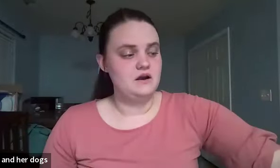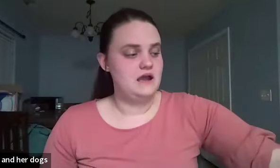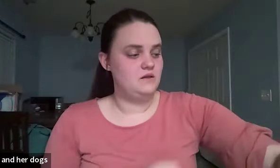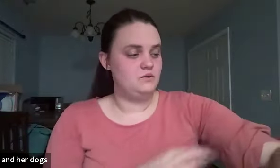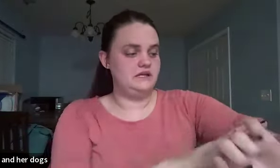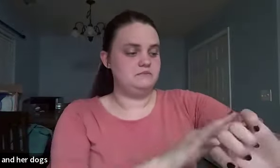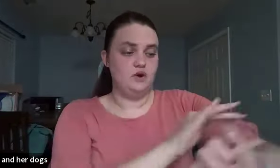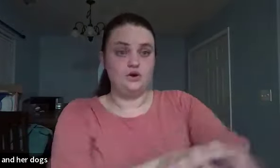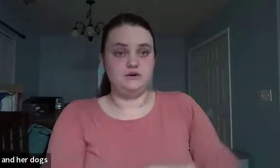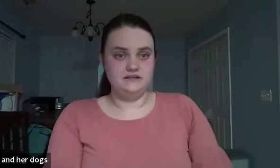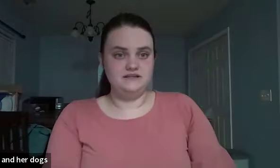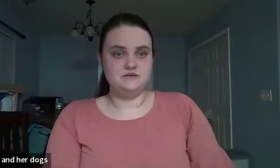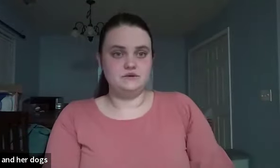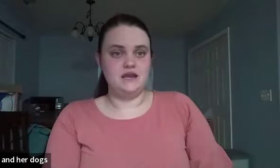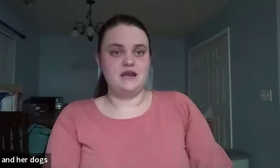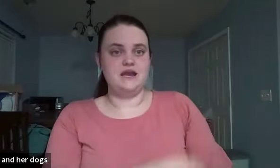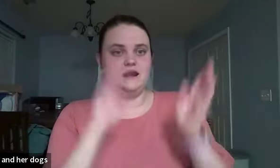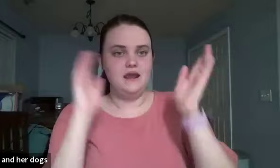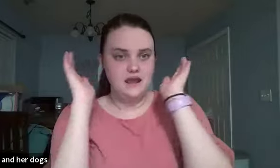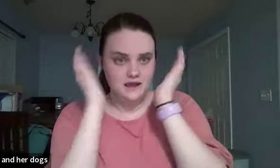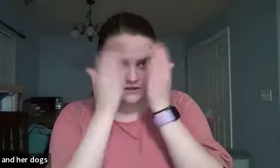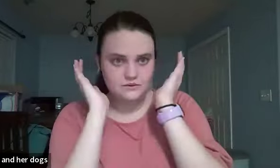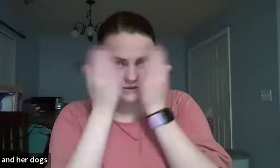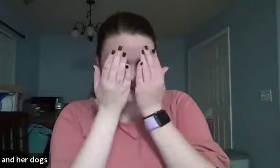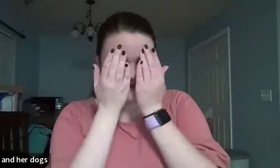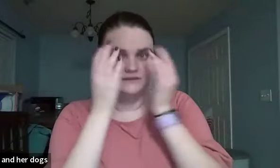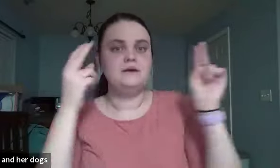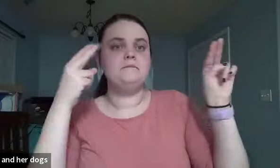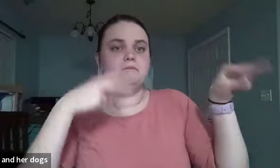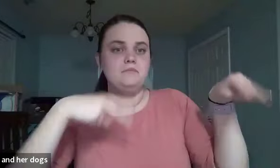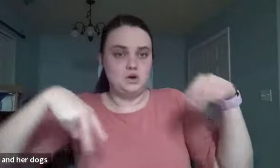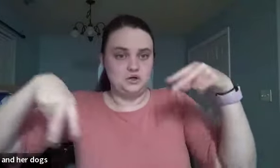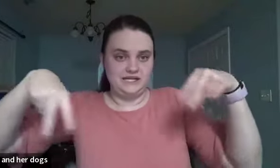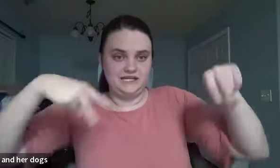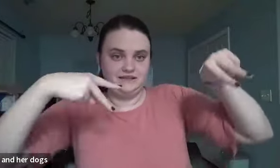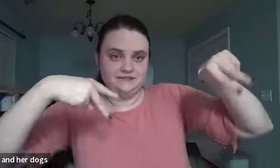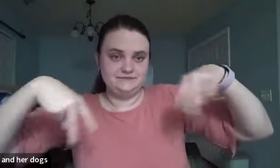our Halloween party. So we had Halloween party.